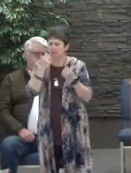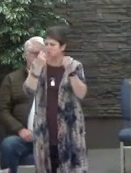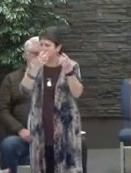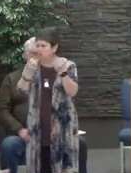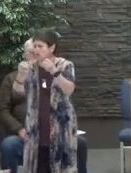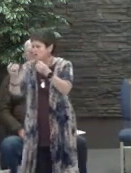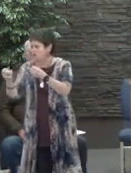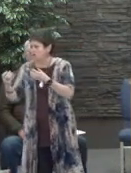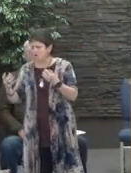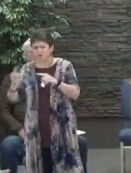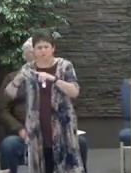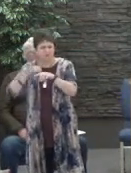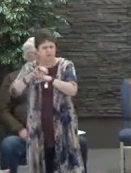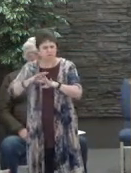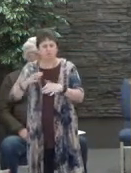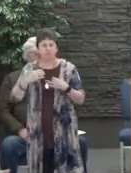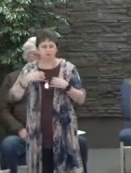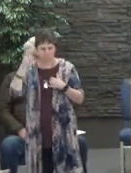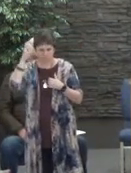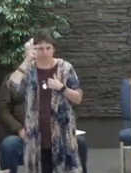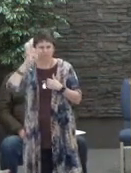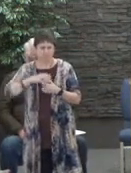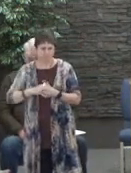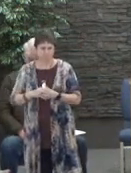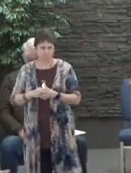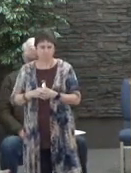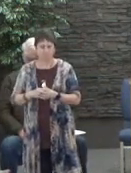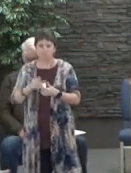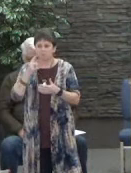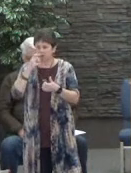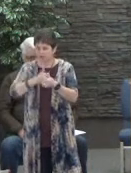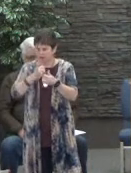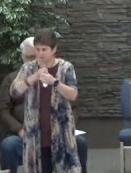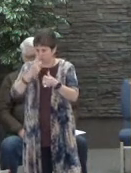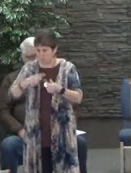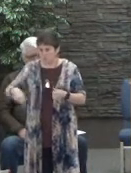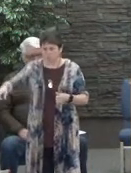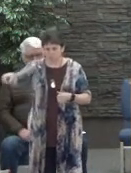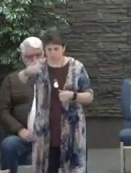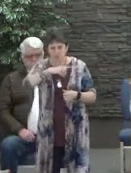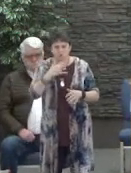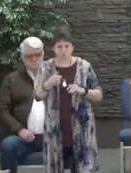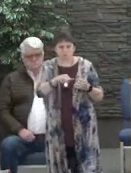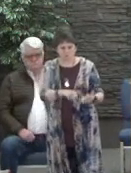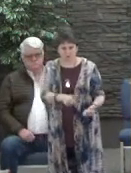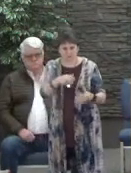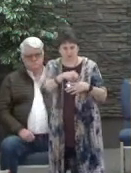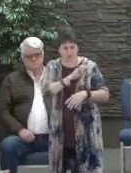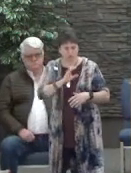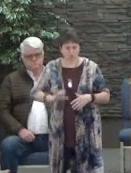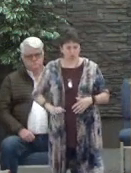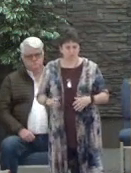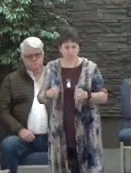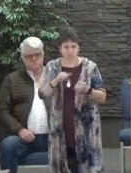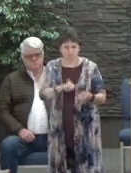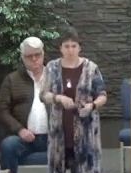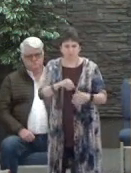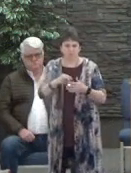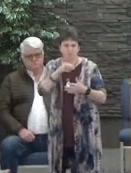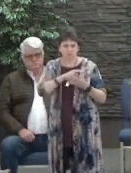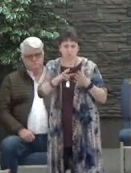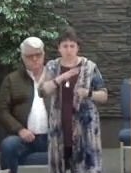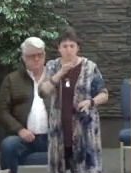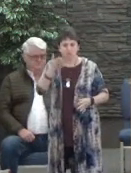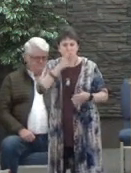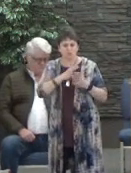multitude of counselors there is wisdom. We believe that every one of you who are baptized into Christ have been baptized in the Holy Spirit.